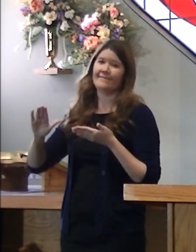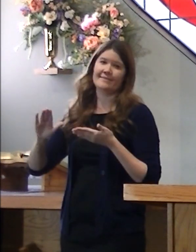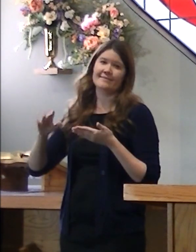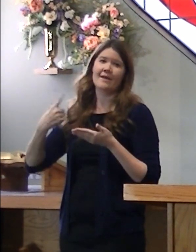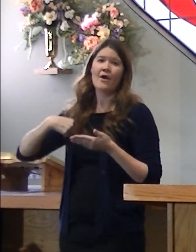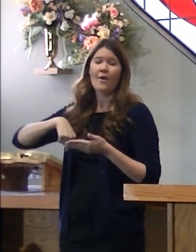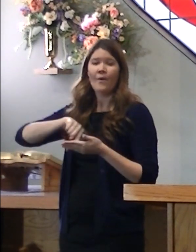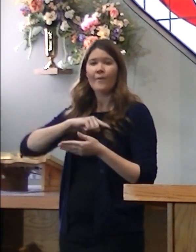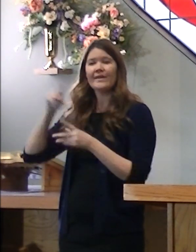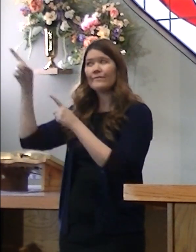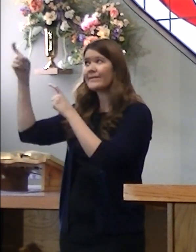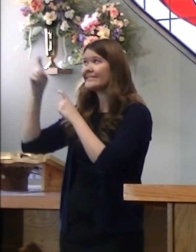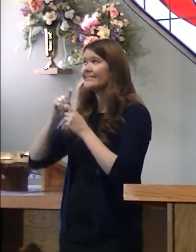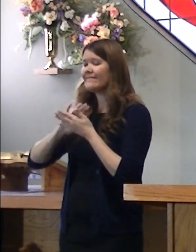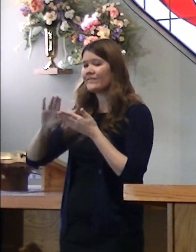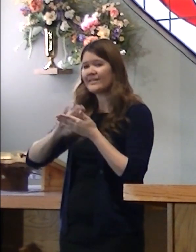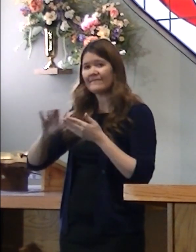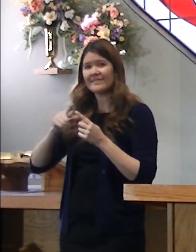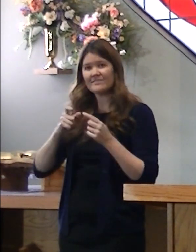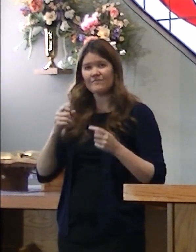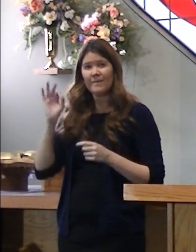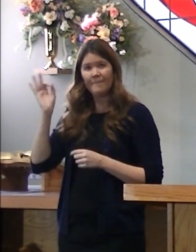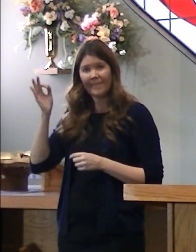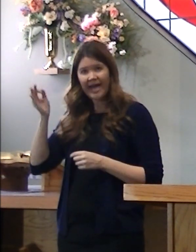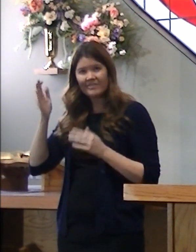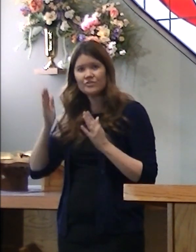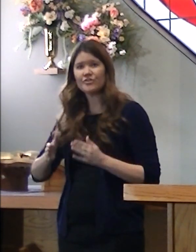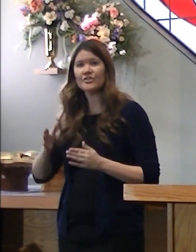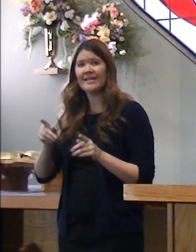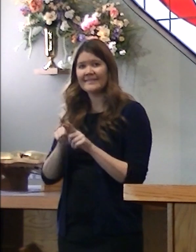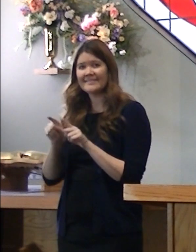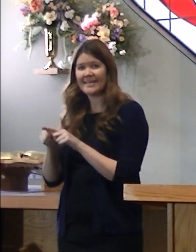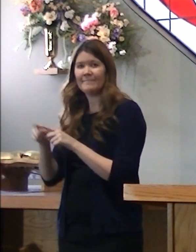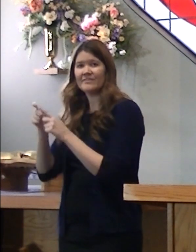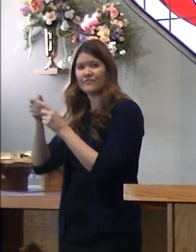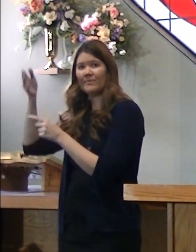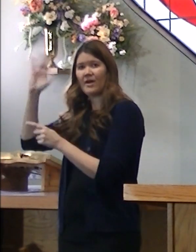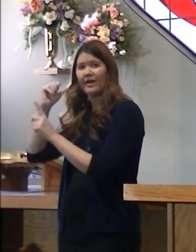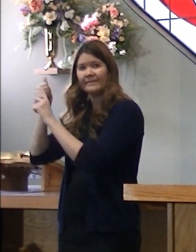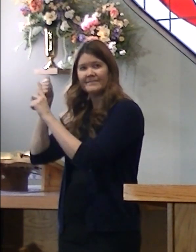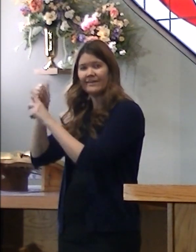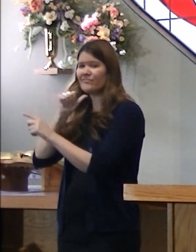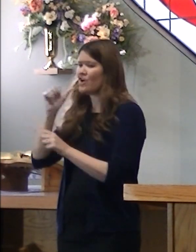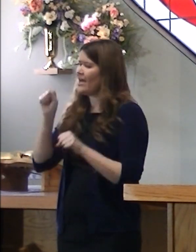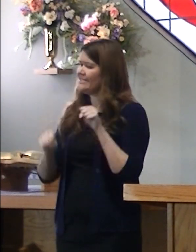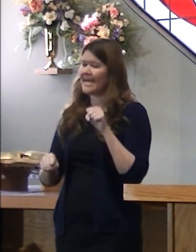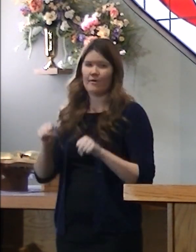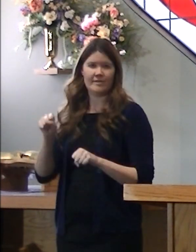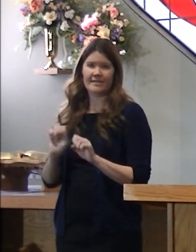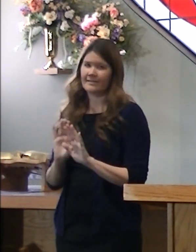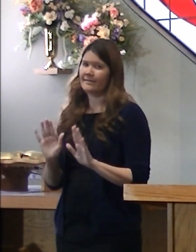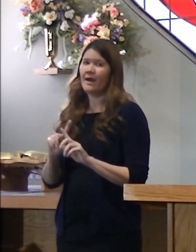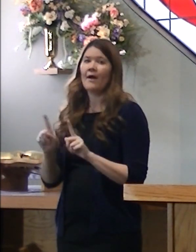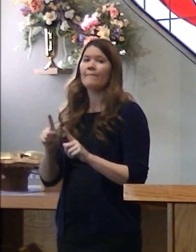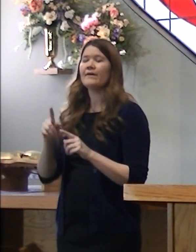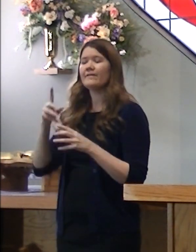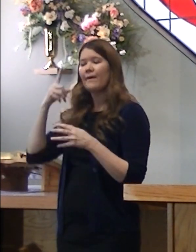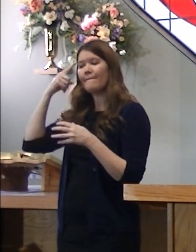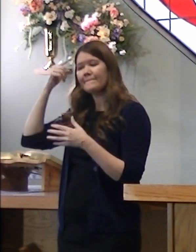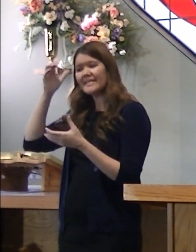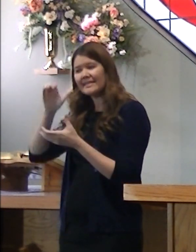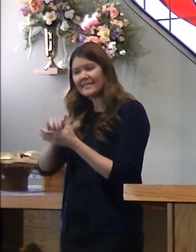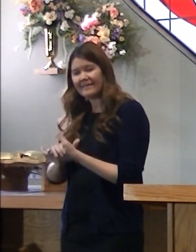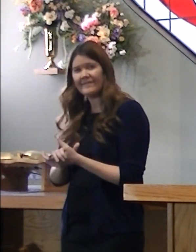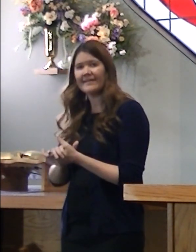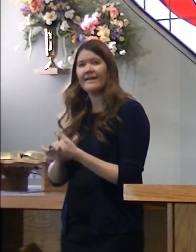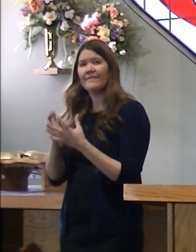is, forgiveness from the pastor as if from God himself, not doubting, but firmly believing that by